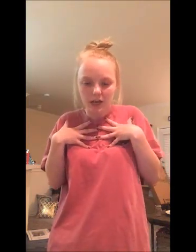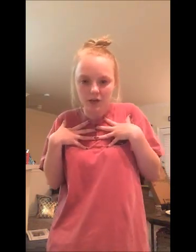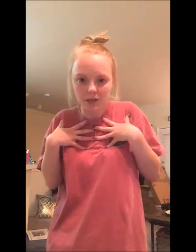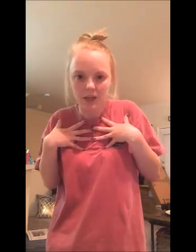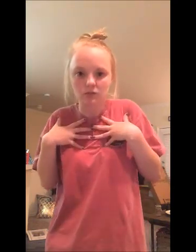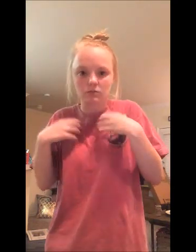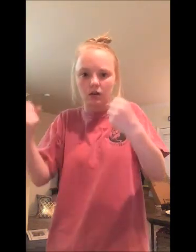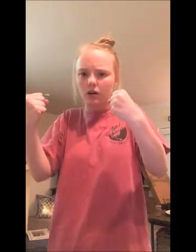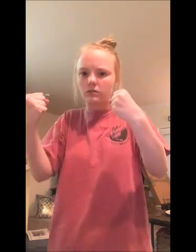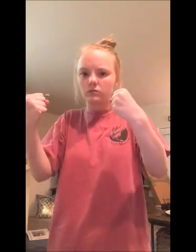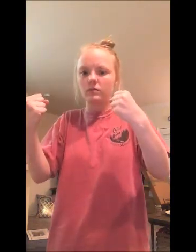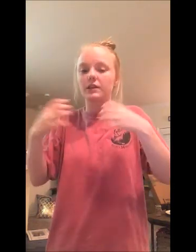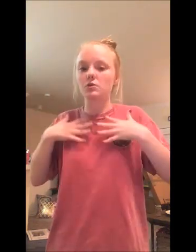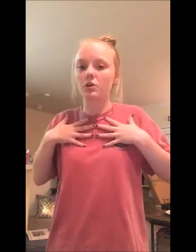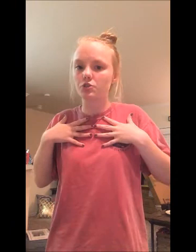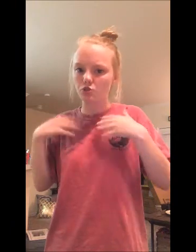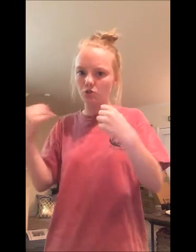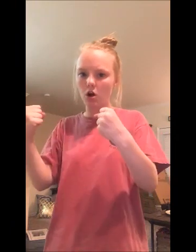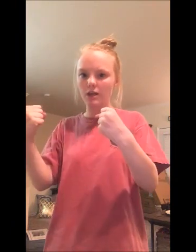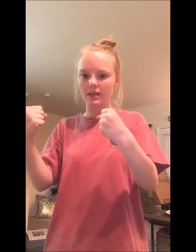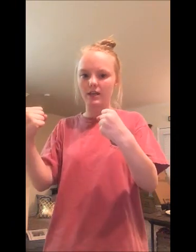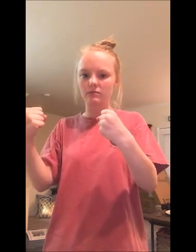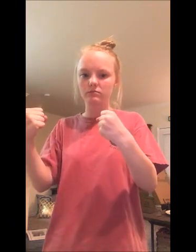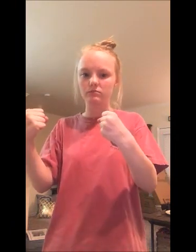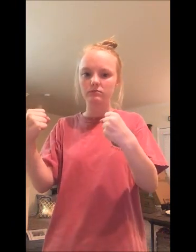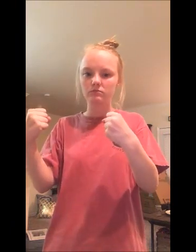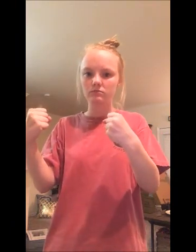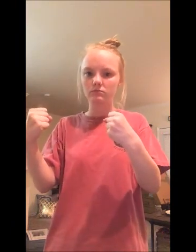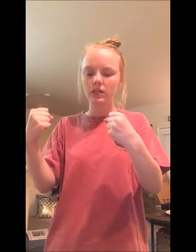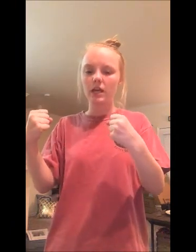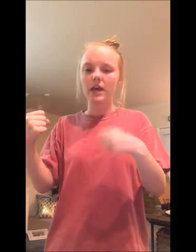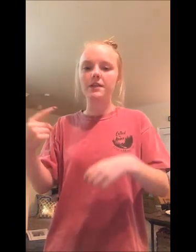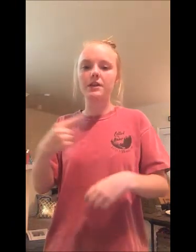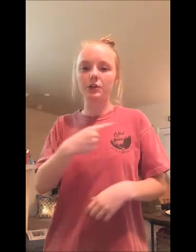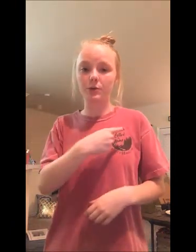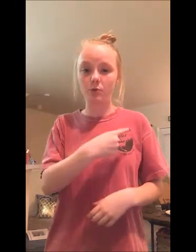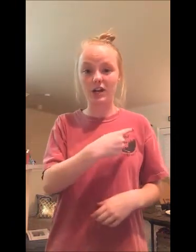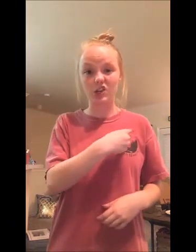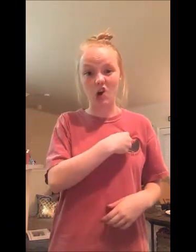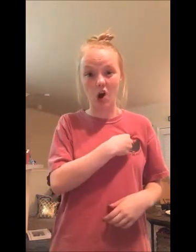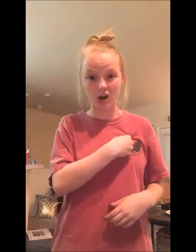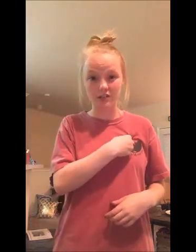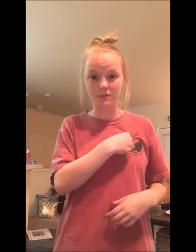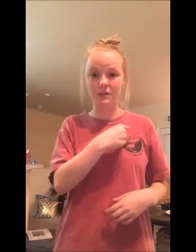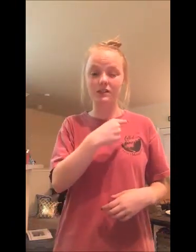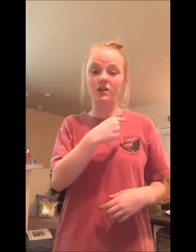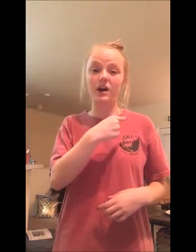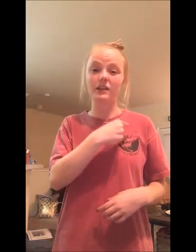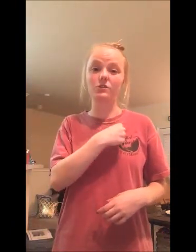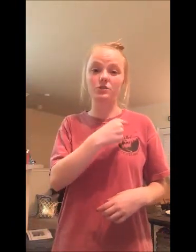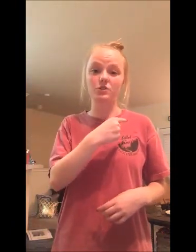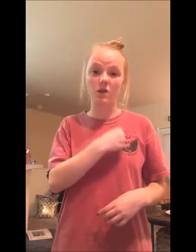together and then like you are strong again. And then you're going to point at your heart, because God heals your